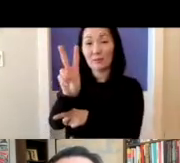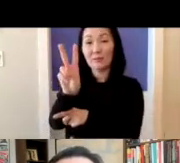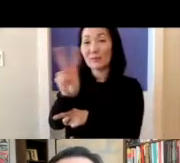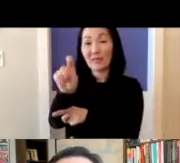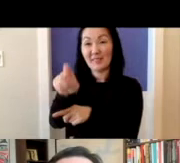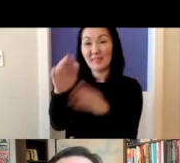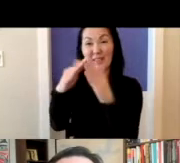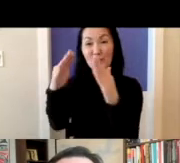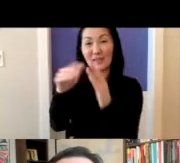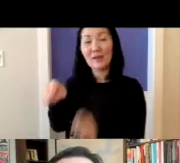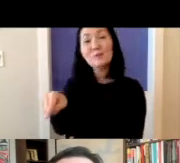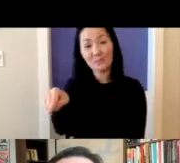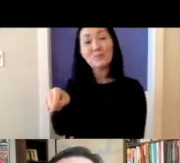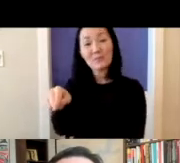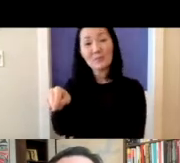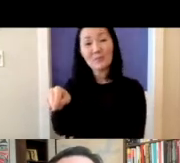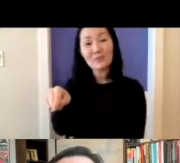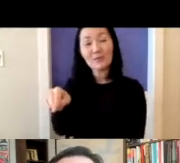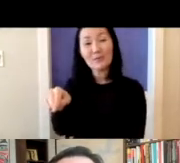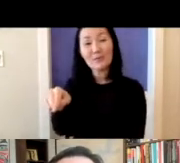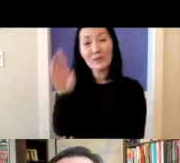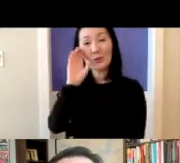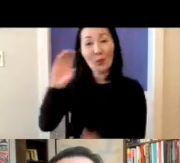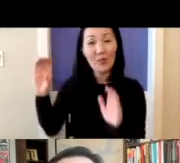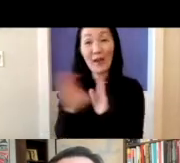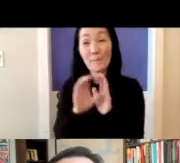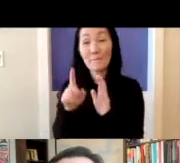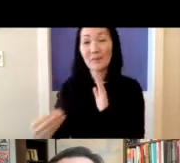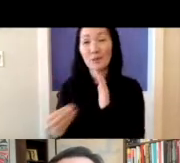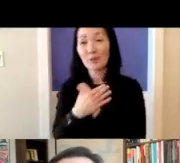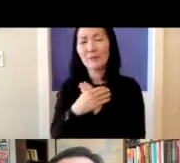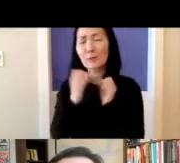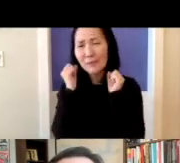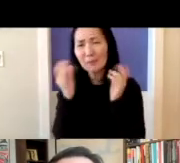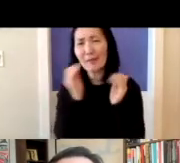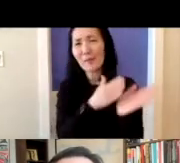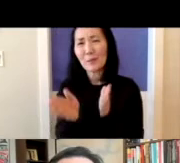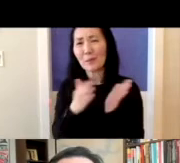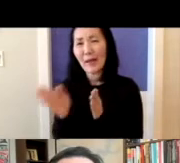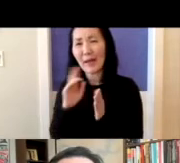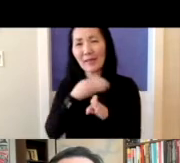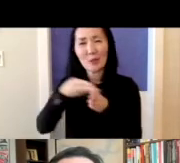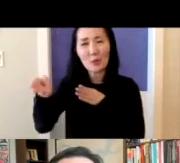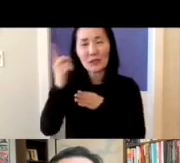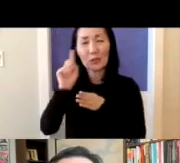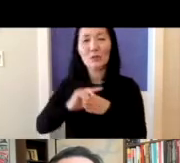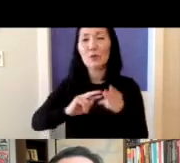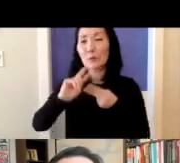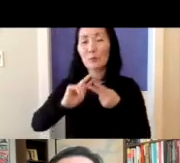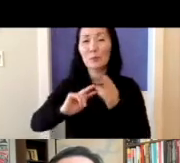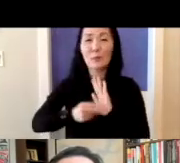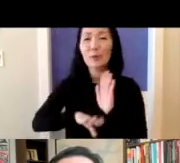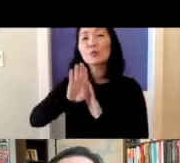launched a million planning careers, but then I think that it also, I think, illustrates a very